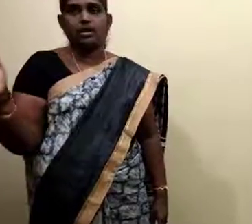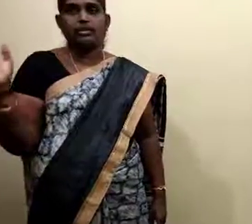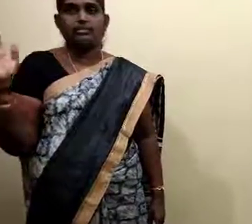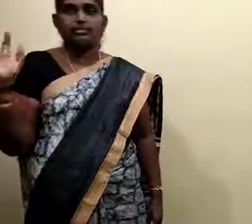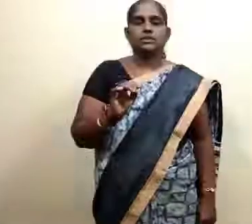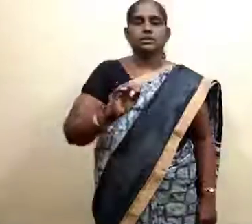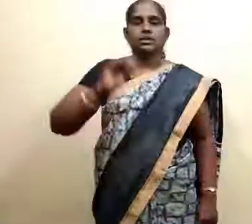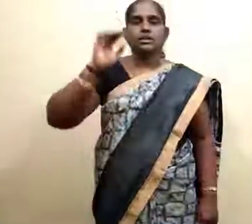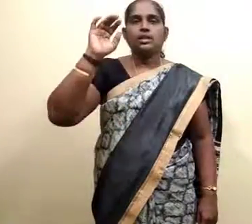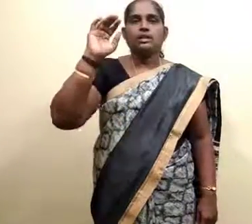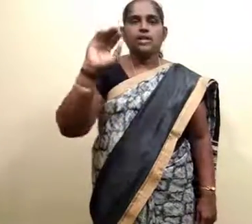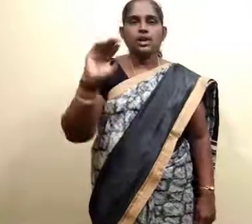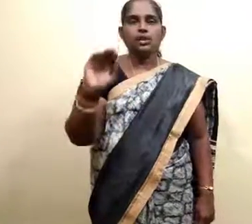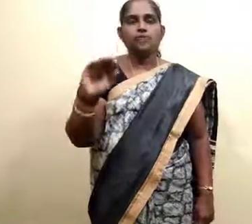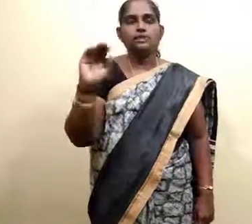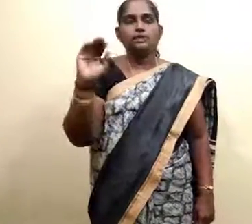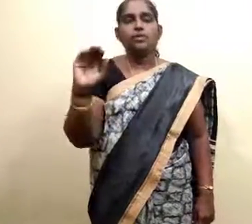mining. The town of